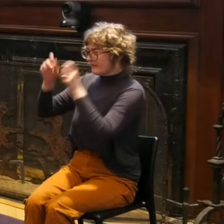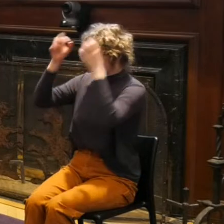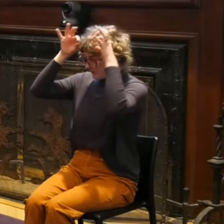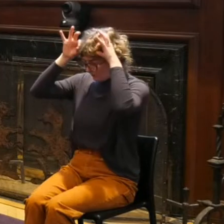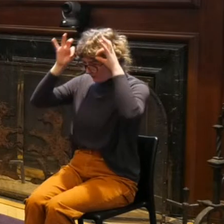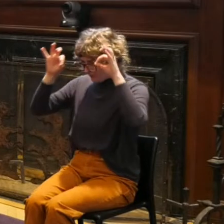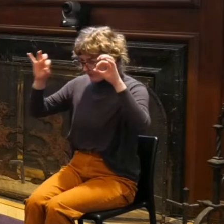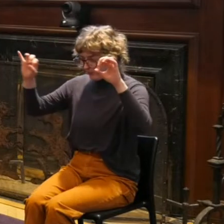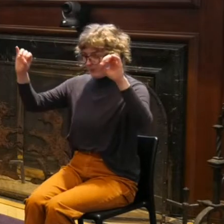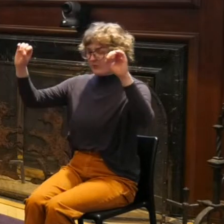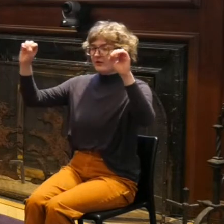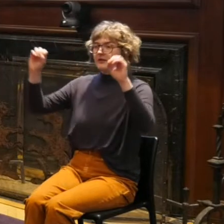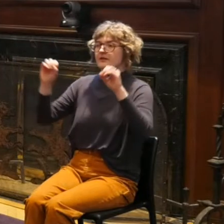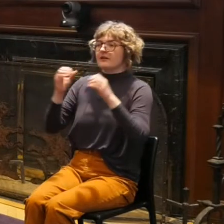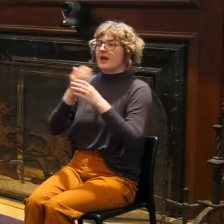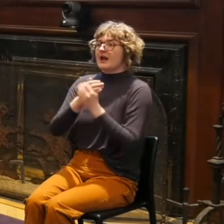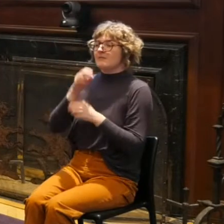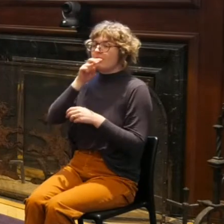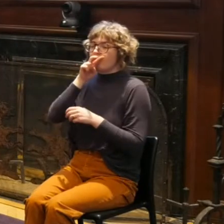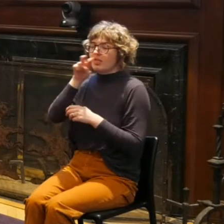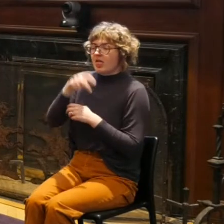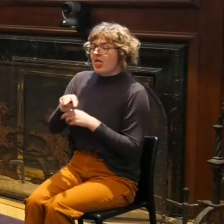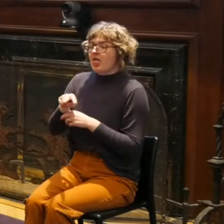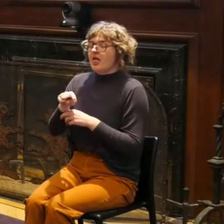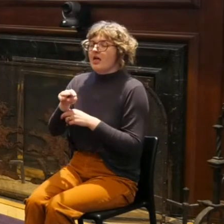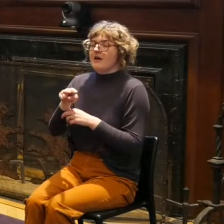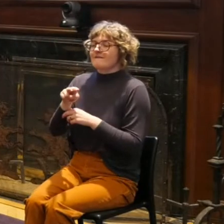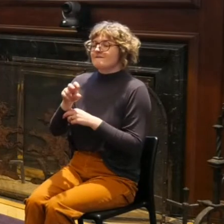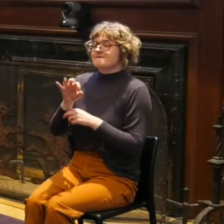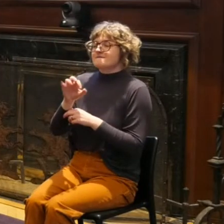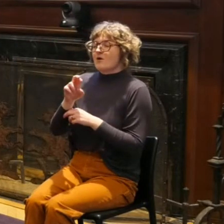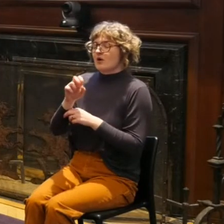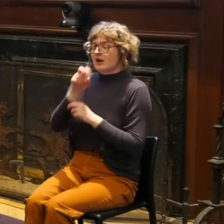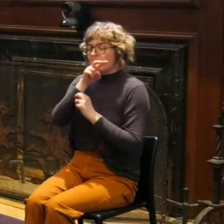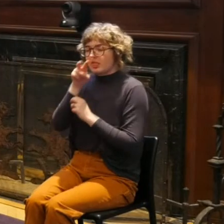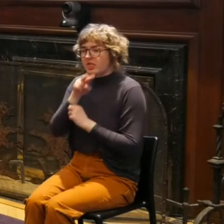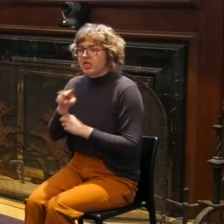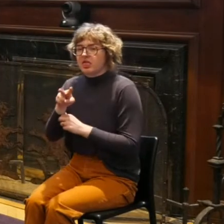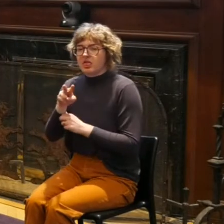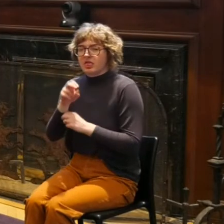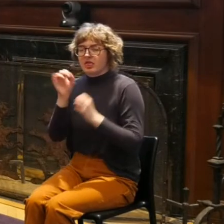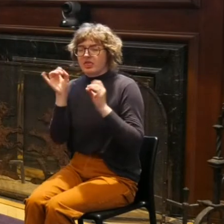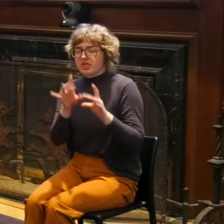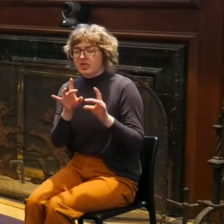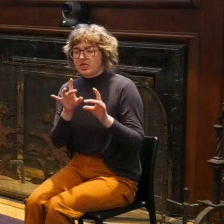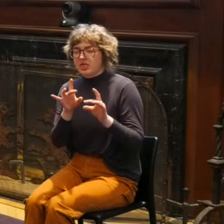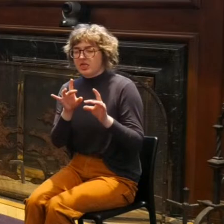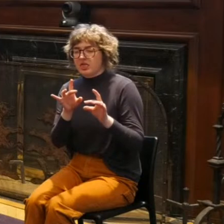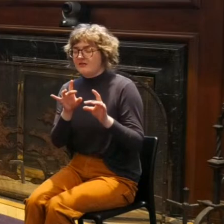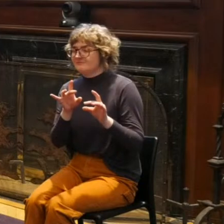temple and my forked tongue slithering to spit you back.